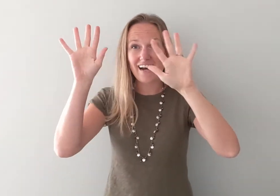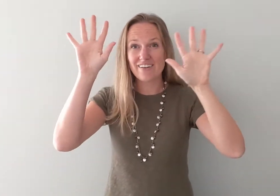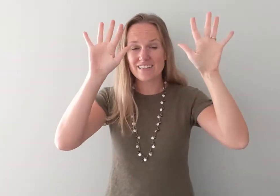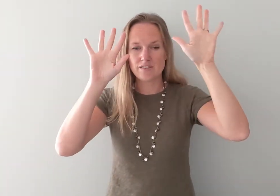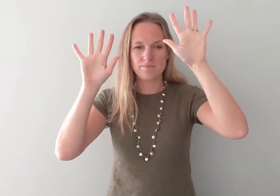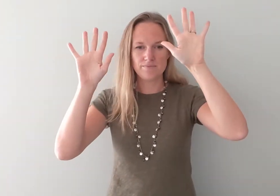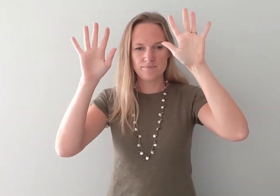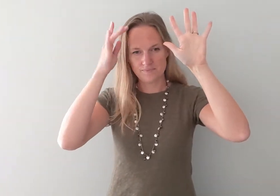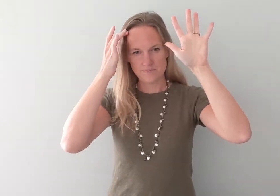cloud.